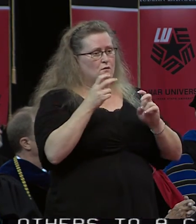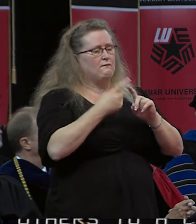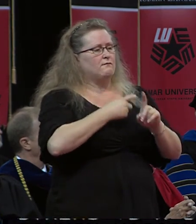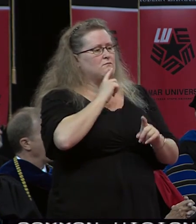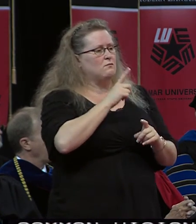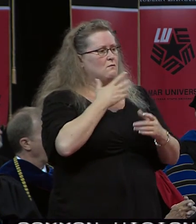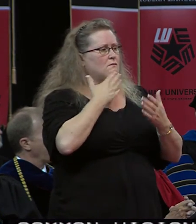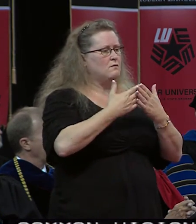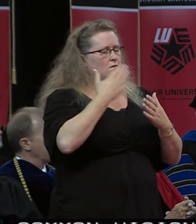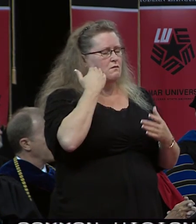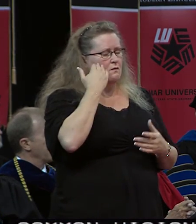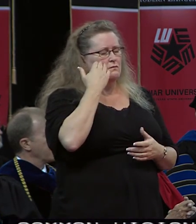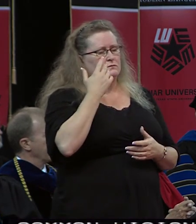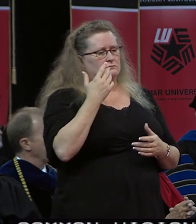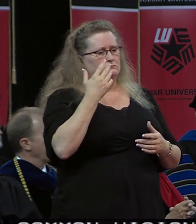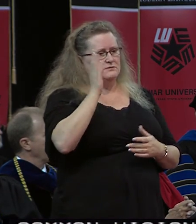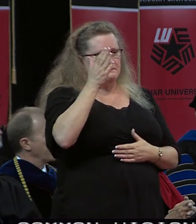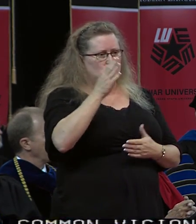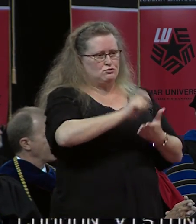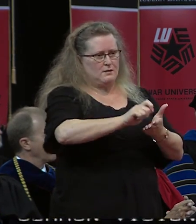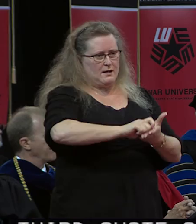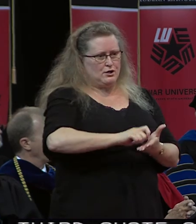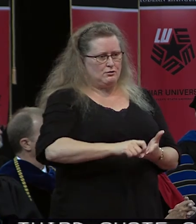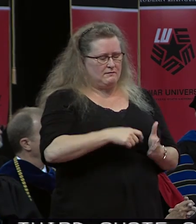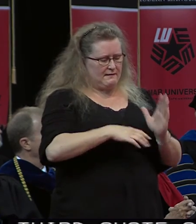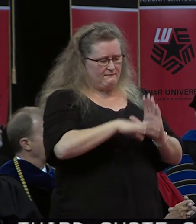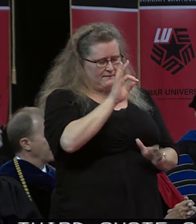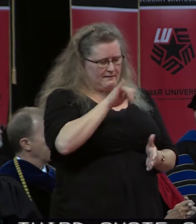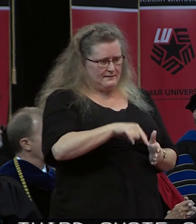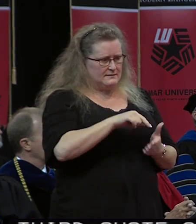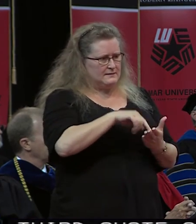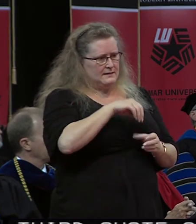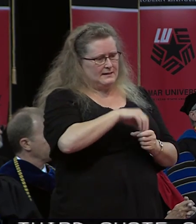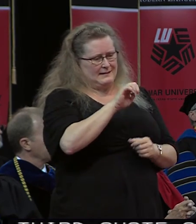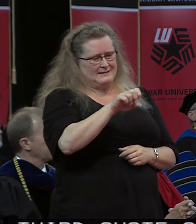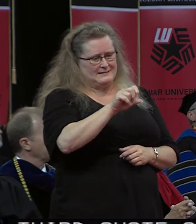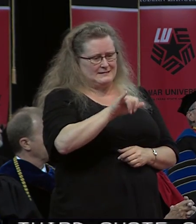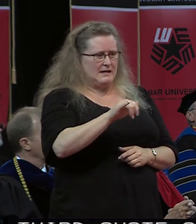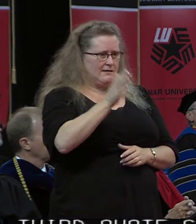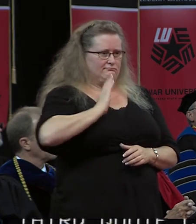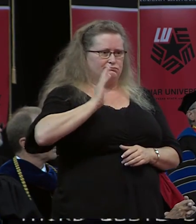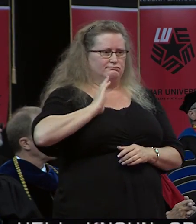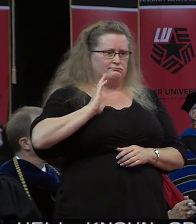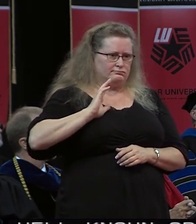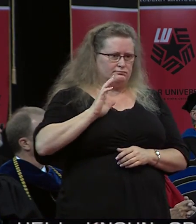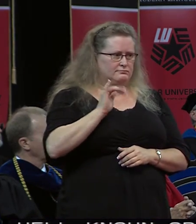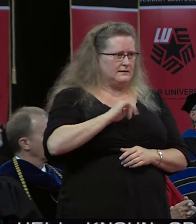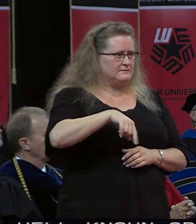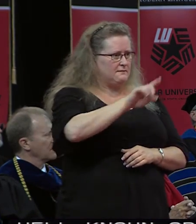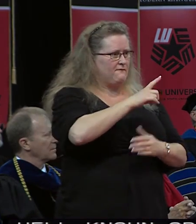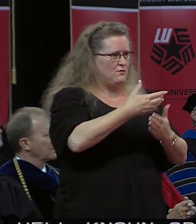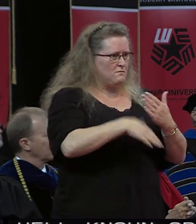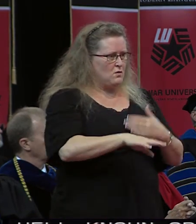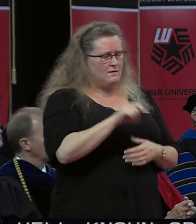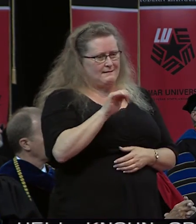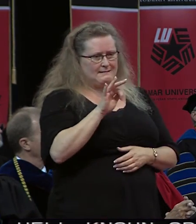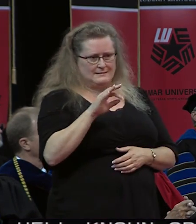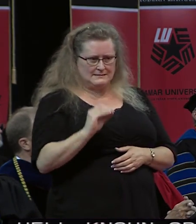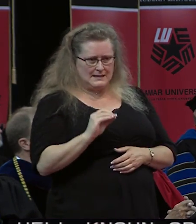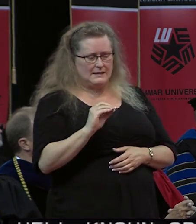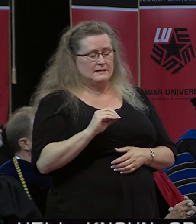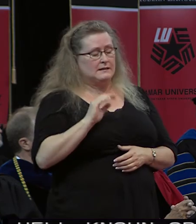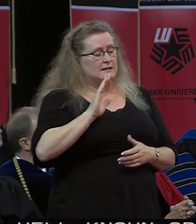Manchester. I found this in an essay way, way back when most of y'all weren't born, 1990. And his topic was